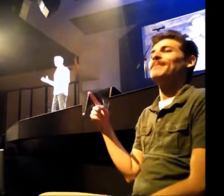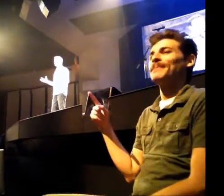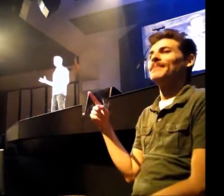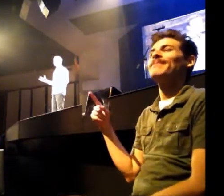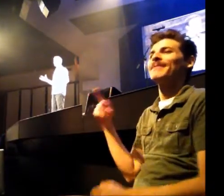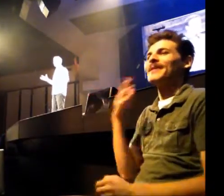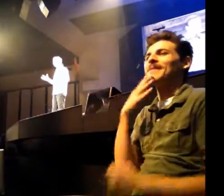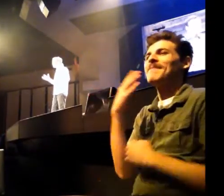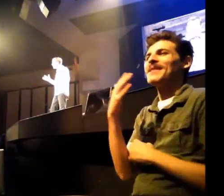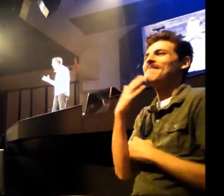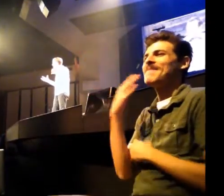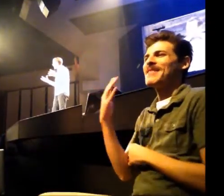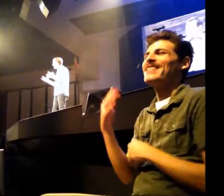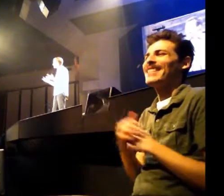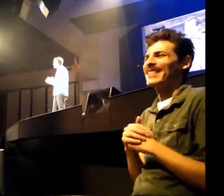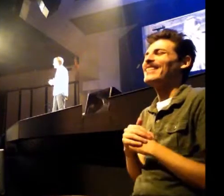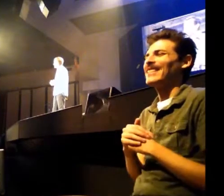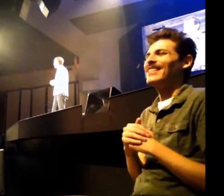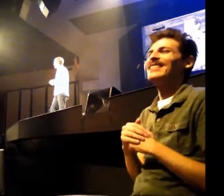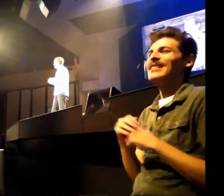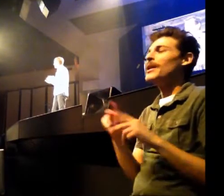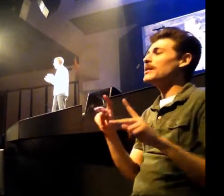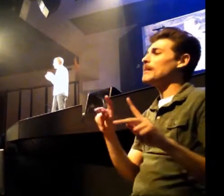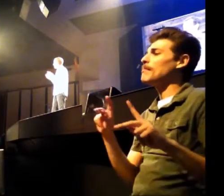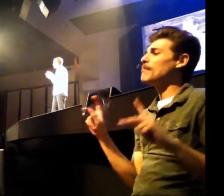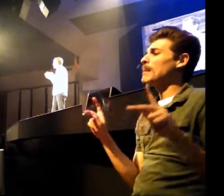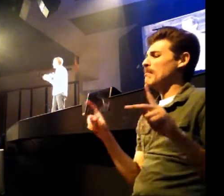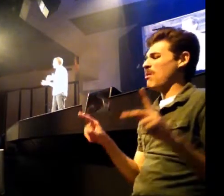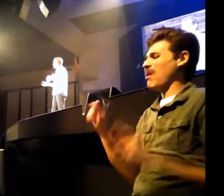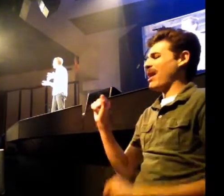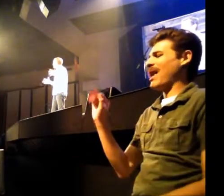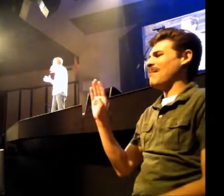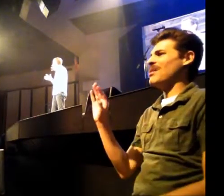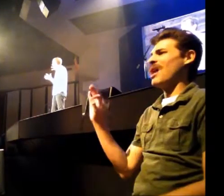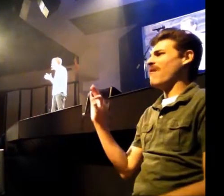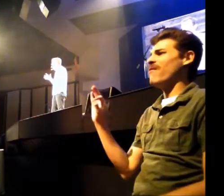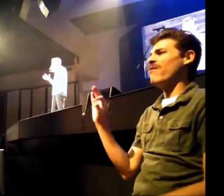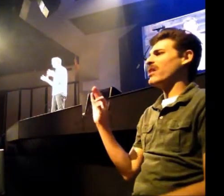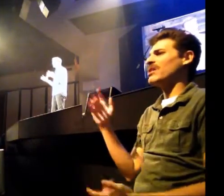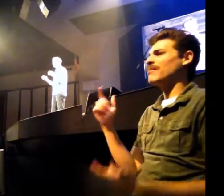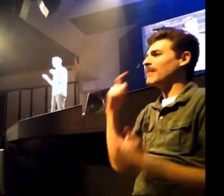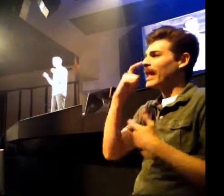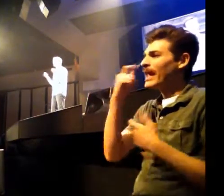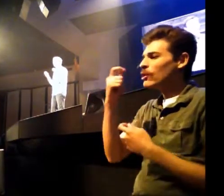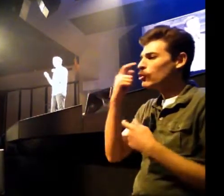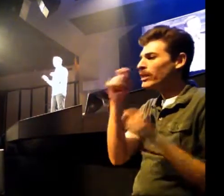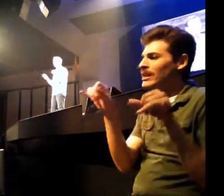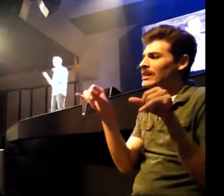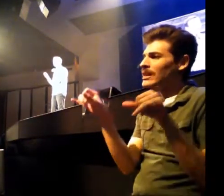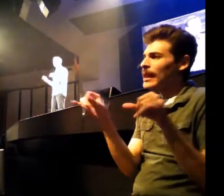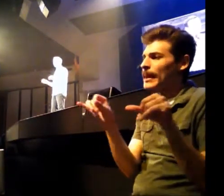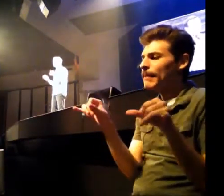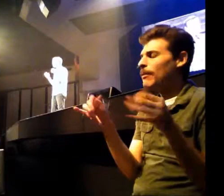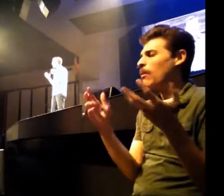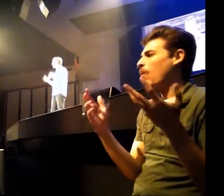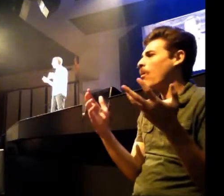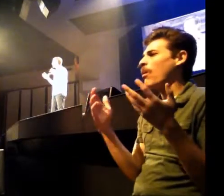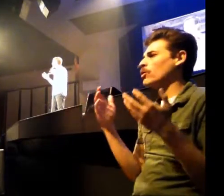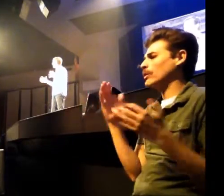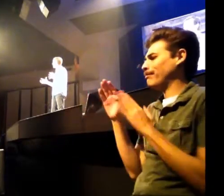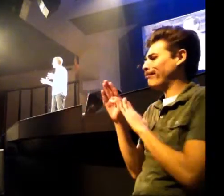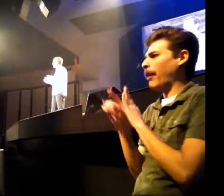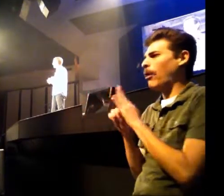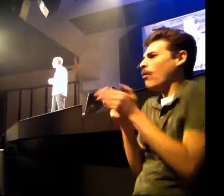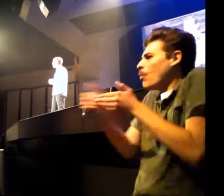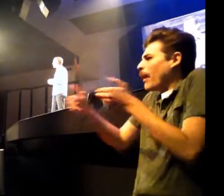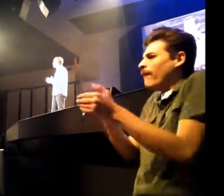It's just a community. It's people being united together, sometimes with interest, sometimes just coming together where you can know and be known, where you can love